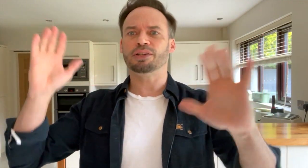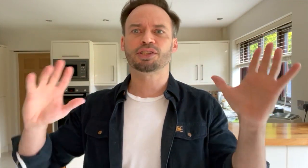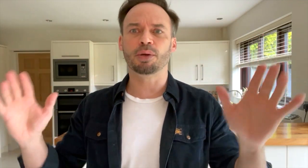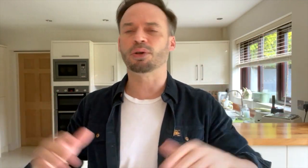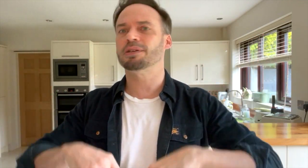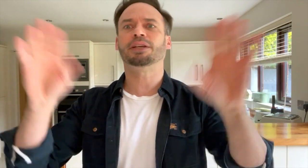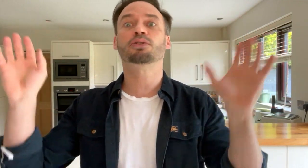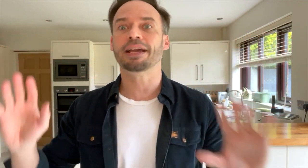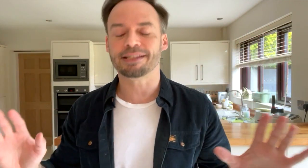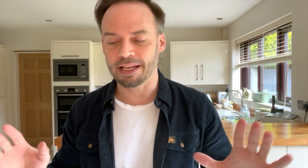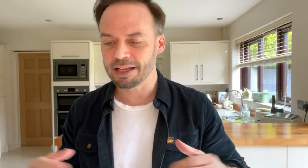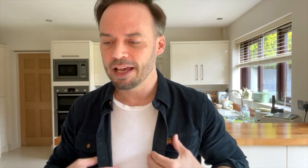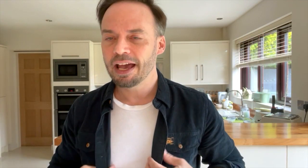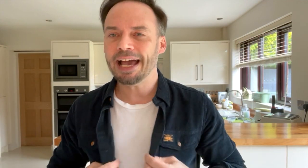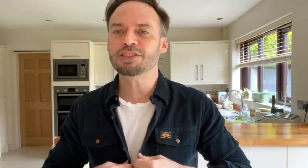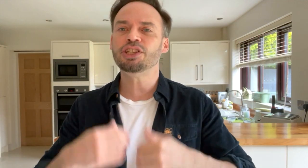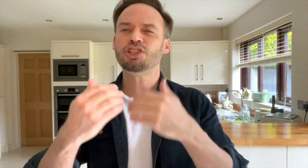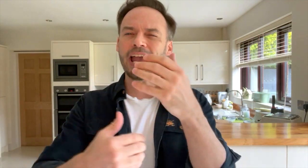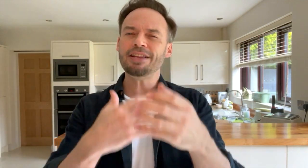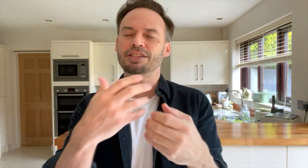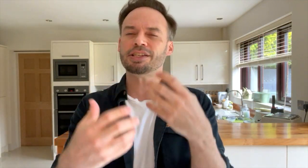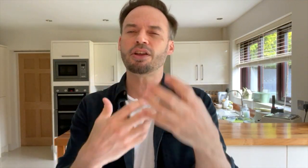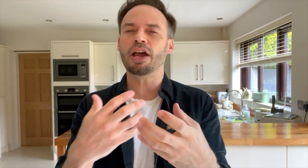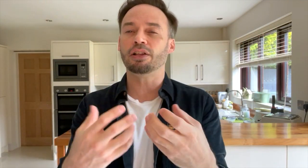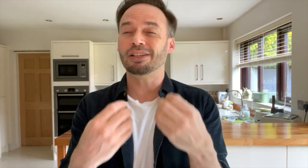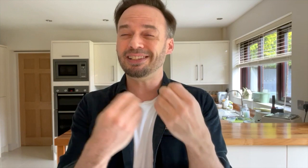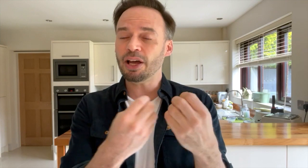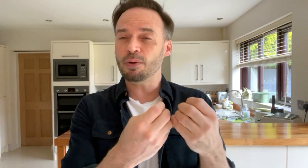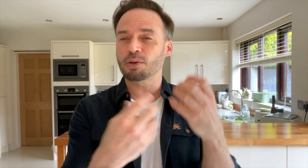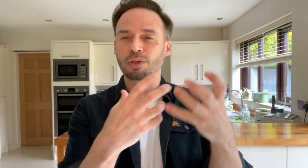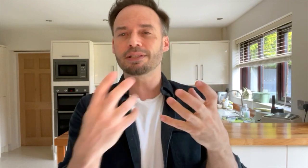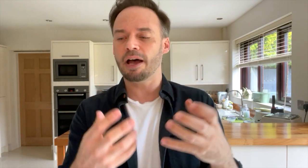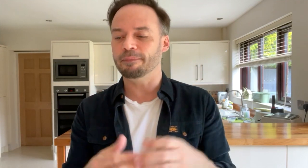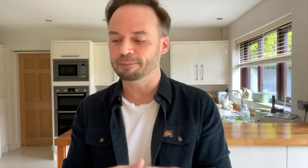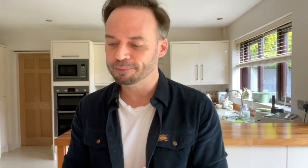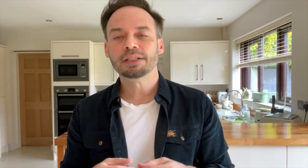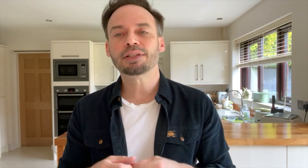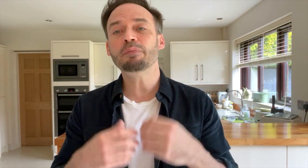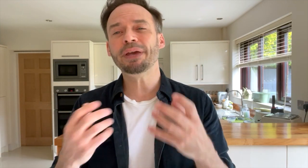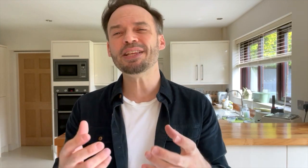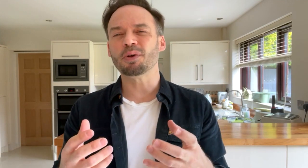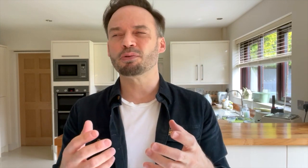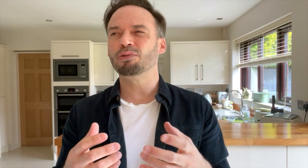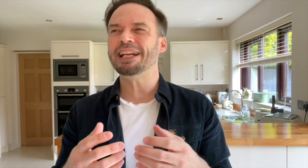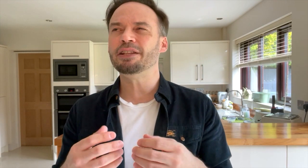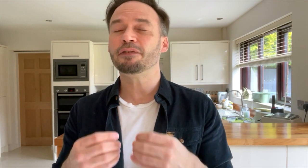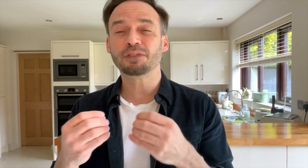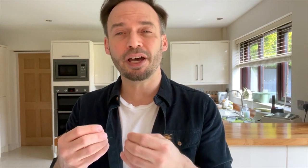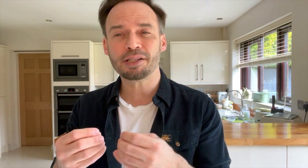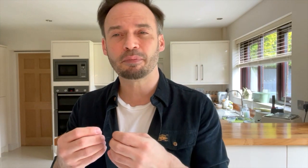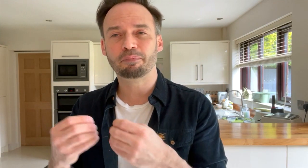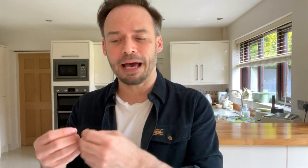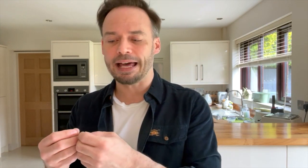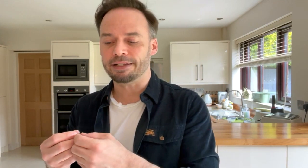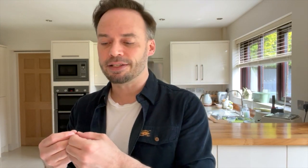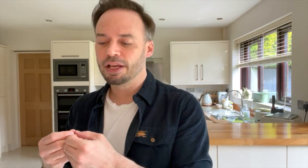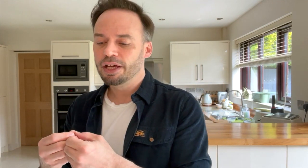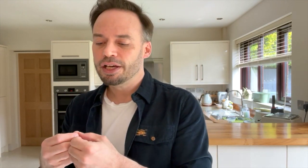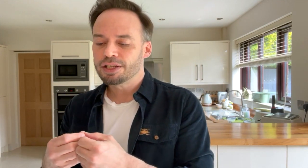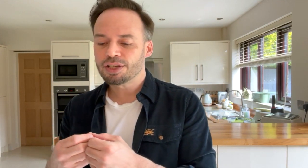suit or something crazy and she changes her style loads all the time so the beatles were really the first band to